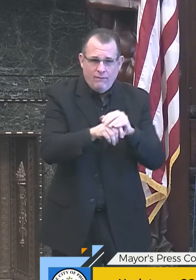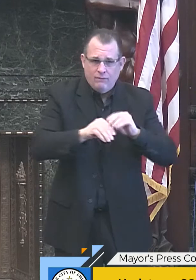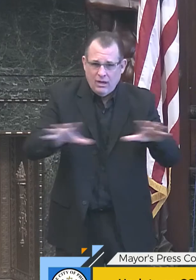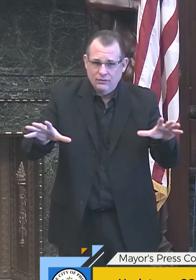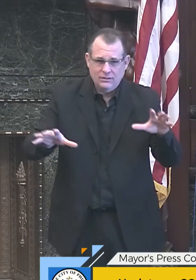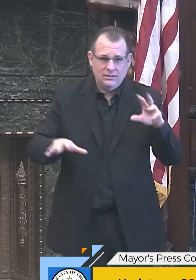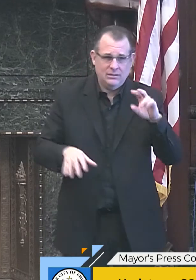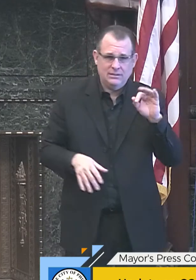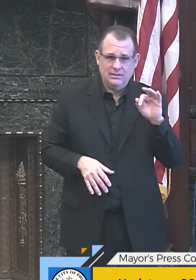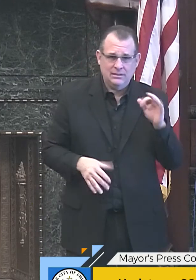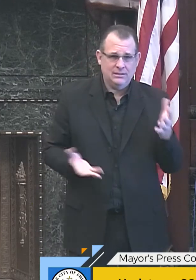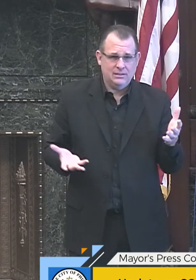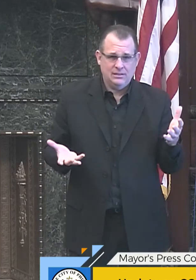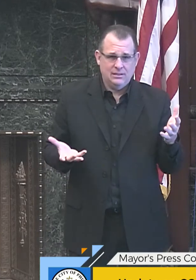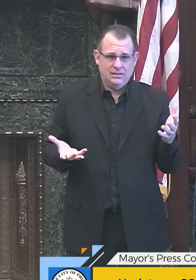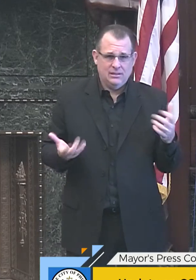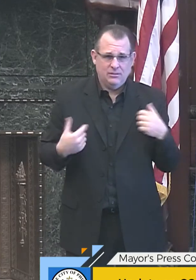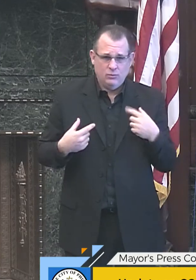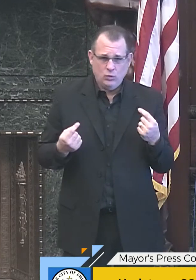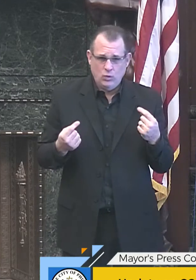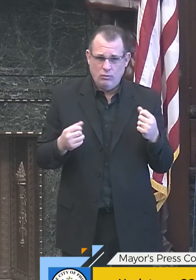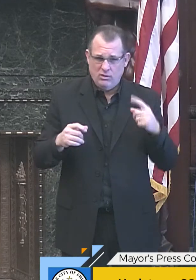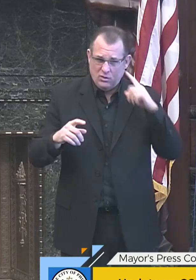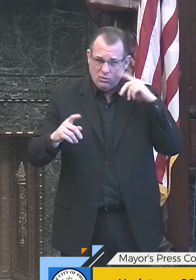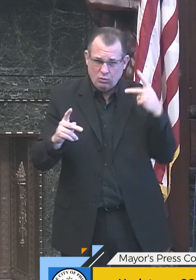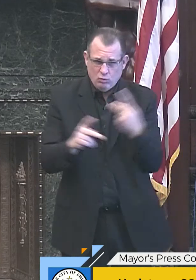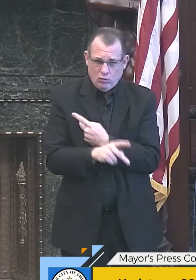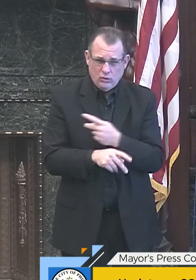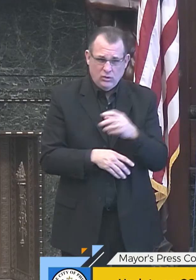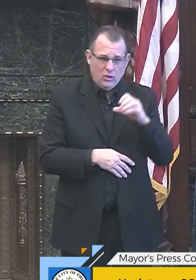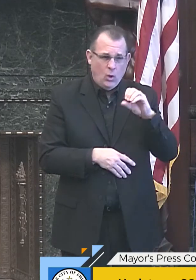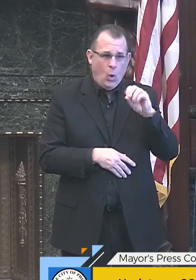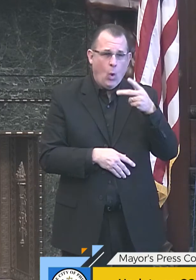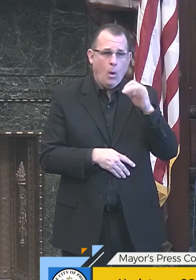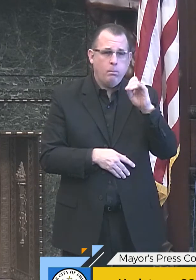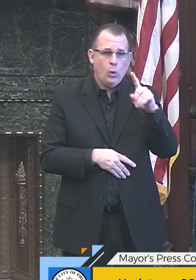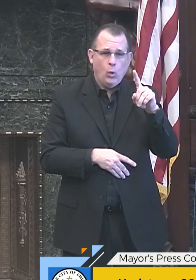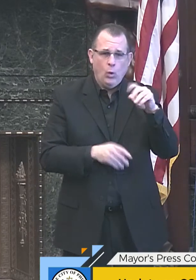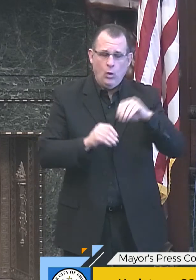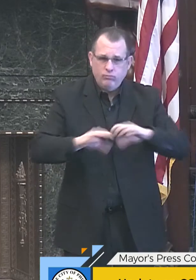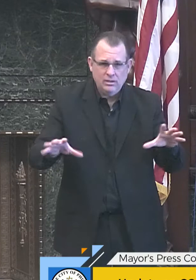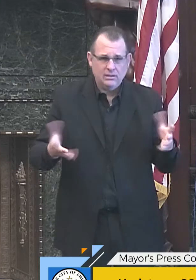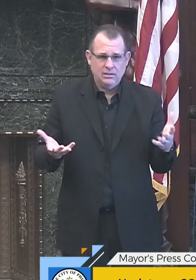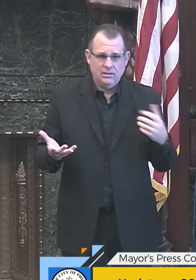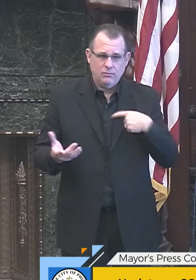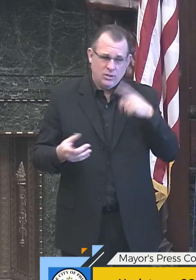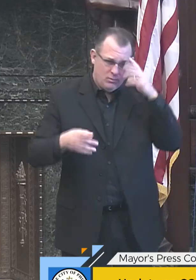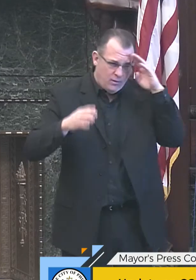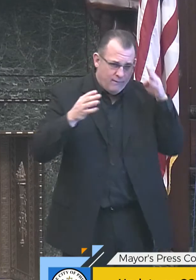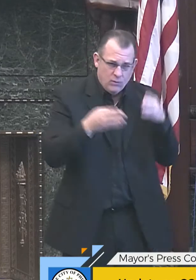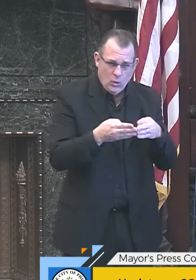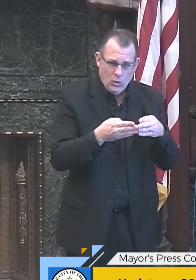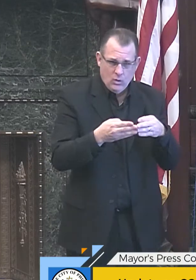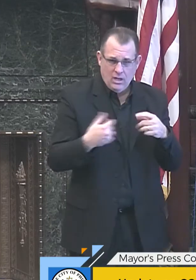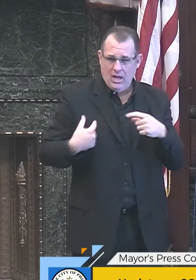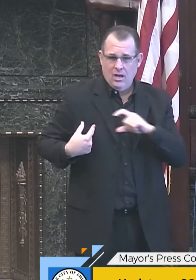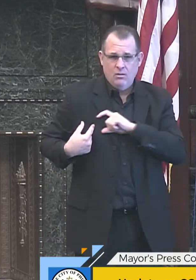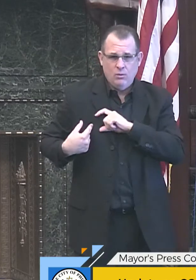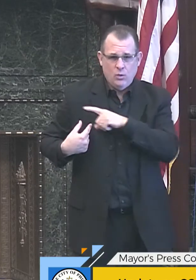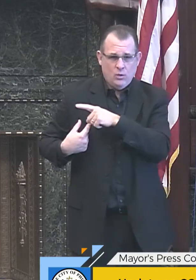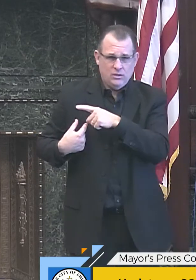opioid epidemic that the country has seen, we're very focused on those issues, and our police department is doing its best